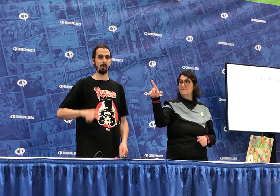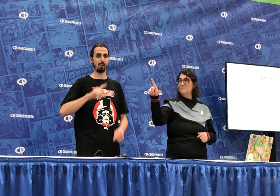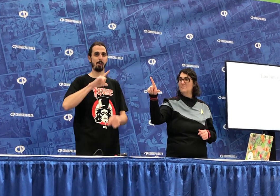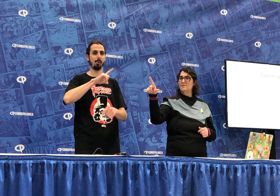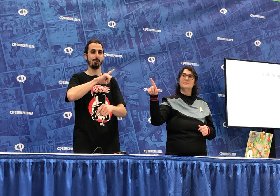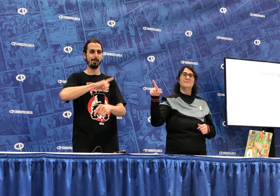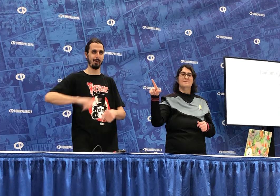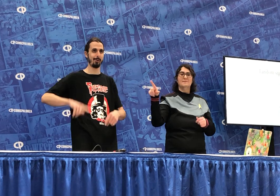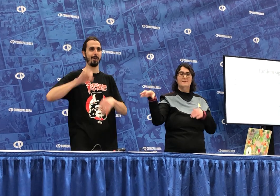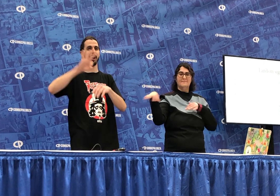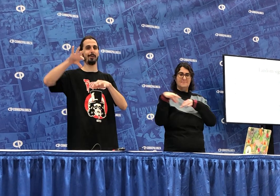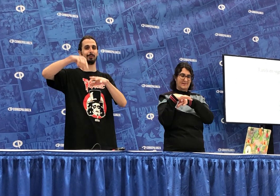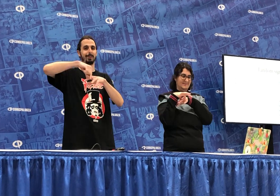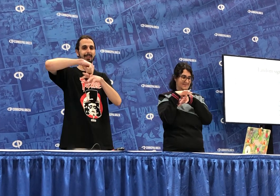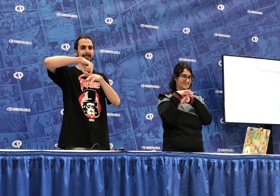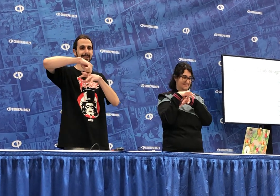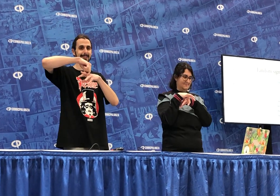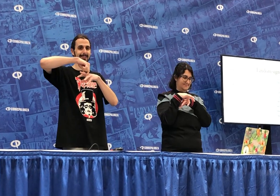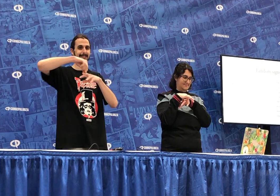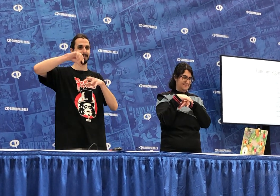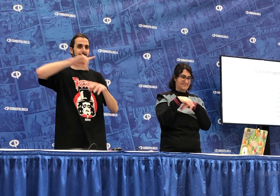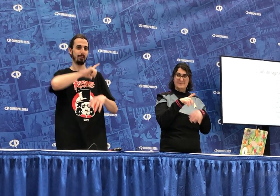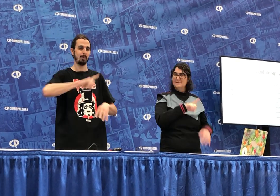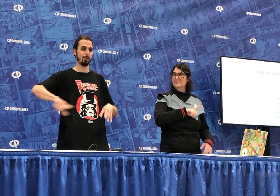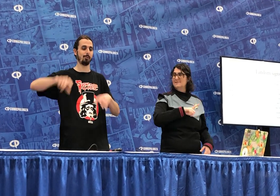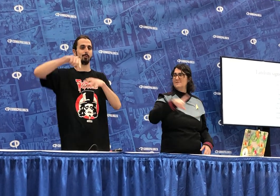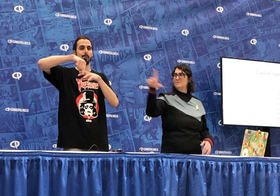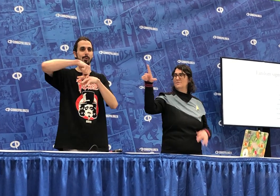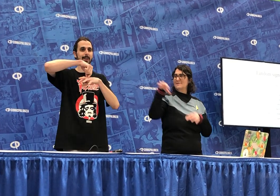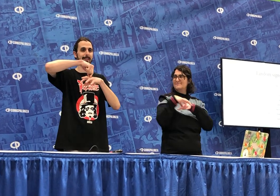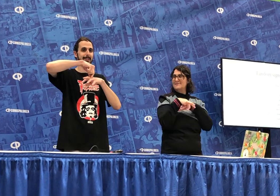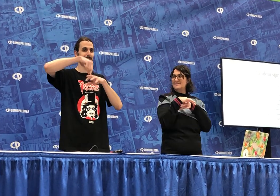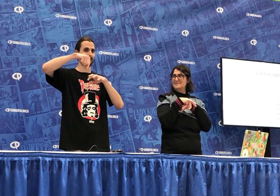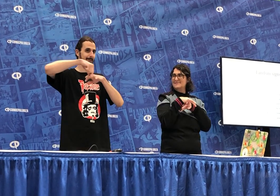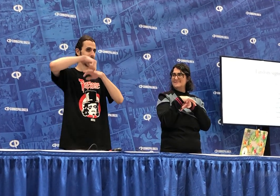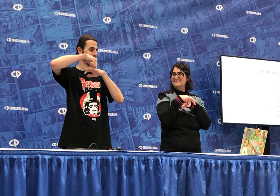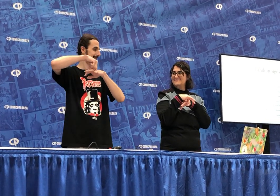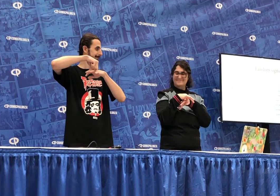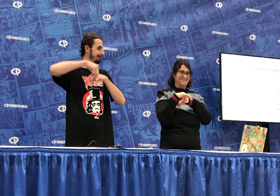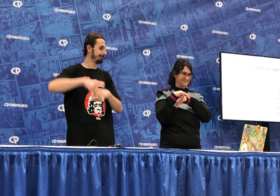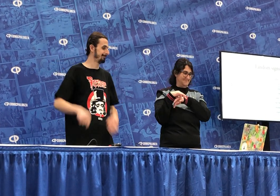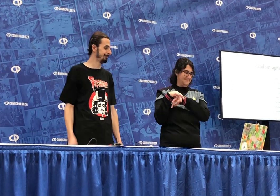Lord of the Rings, so Lord of Ring is what you're signing, Lord of Ring.